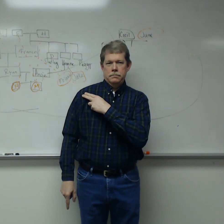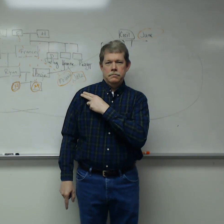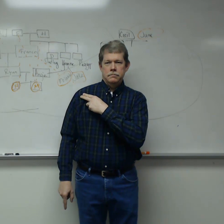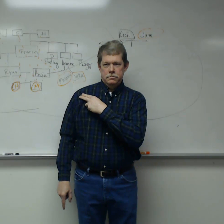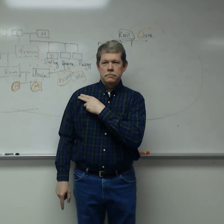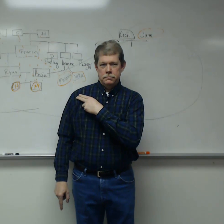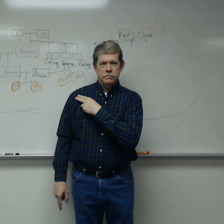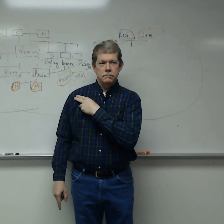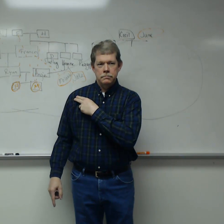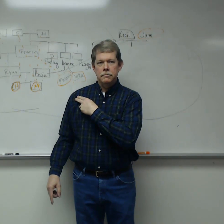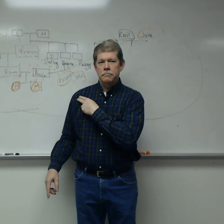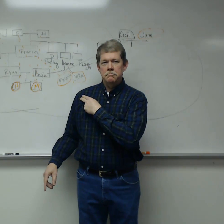With an H. Okay.